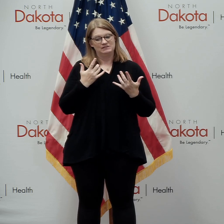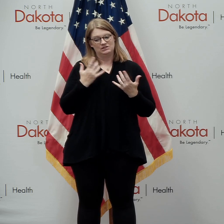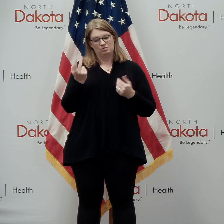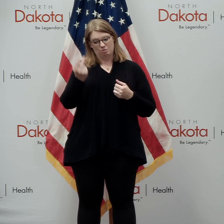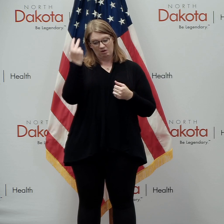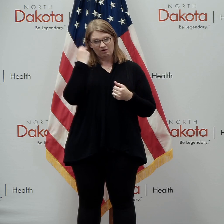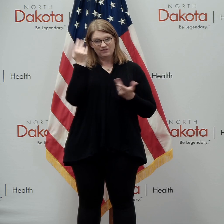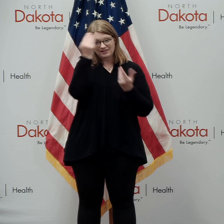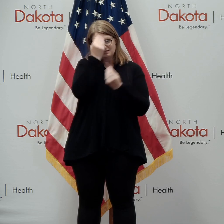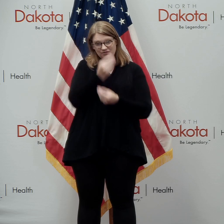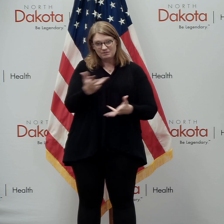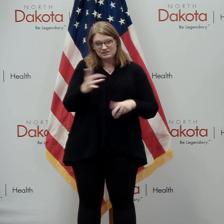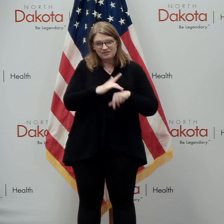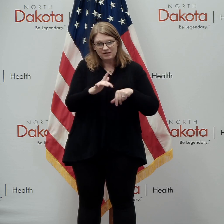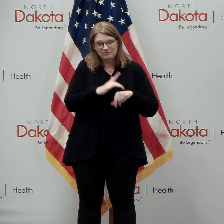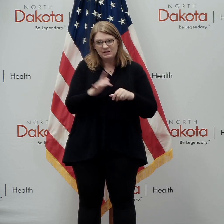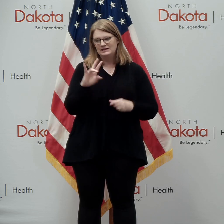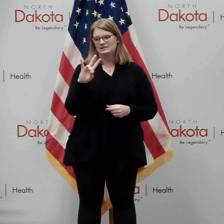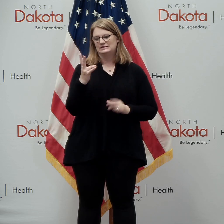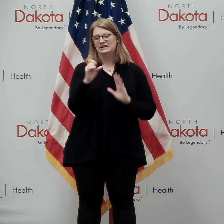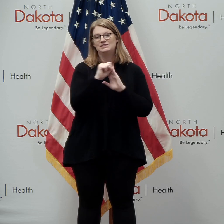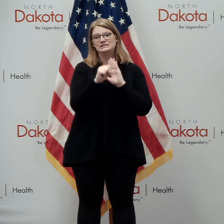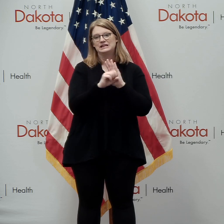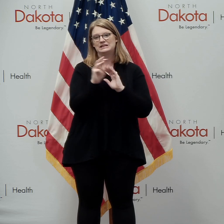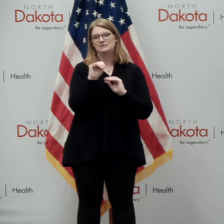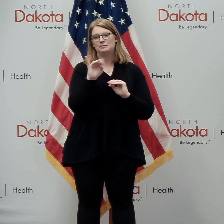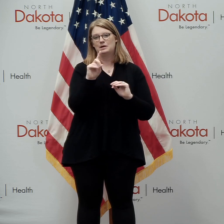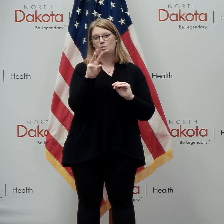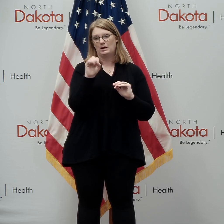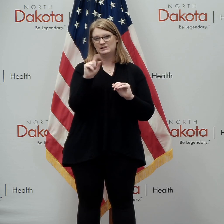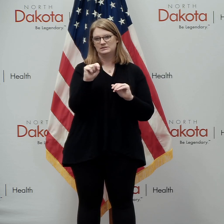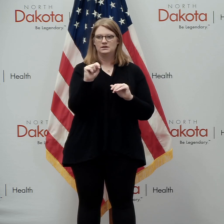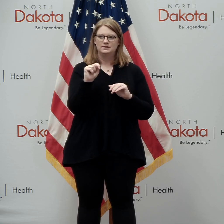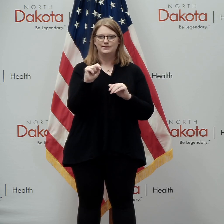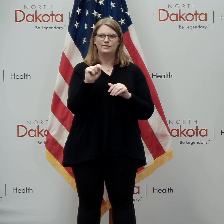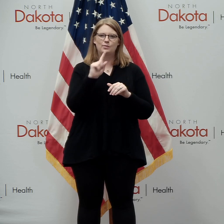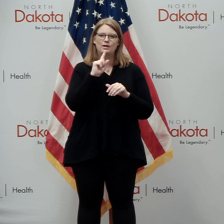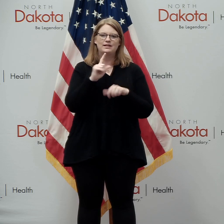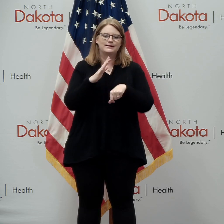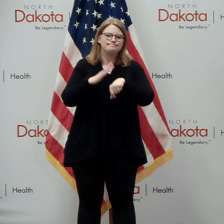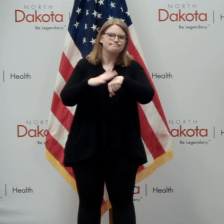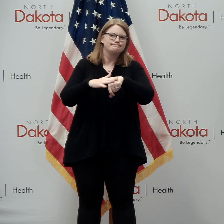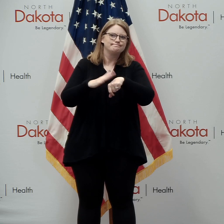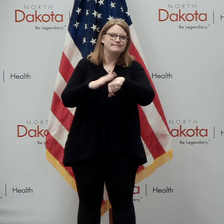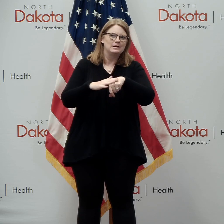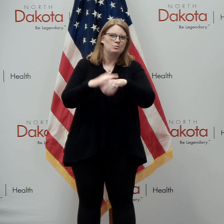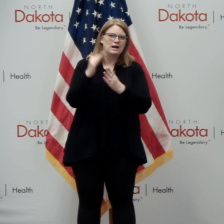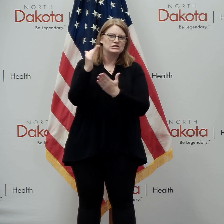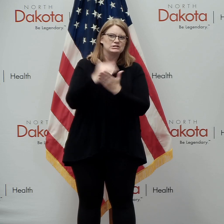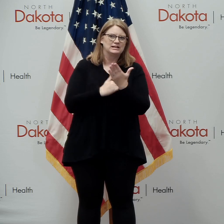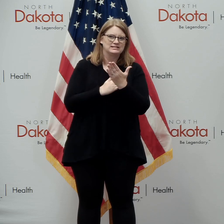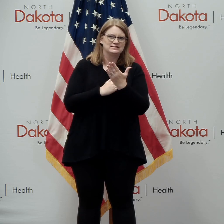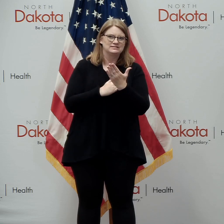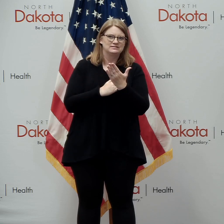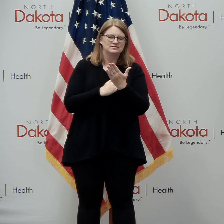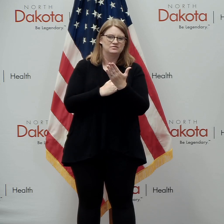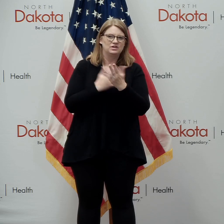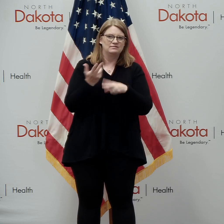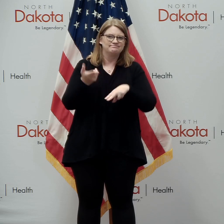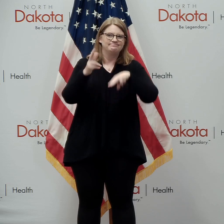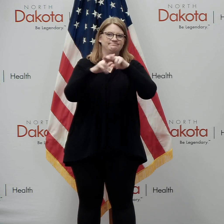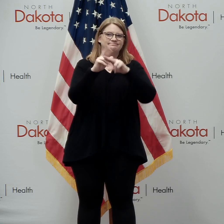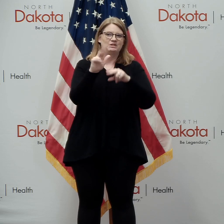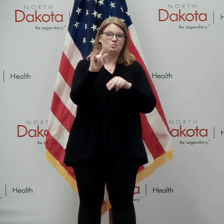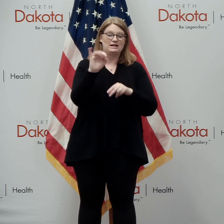that there are 7 states in the Midwest that are on the watch list, if you will, for increased rates. And for the first time since the pandemic